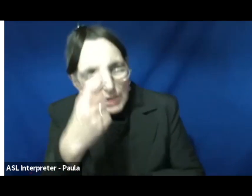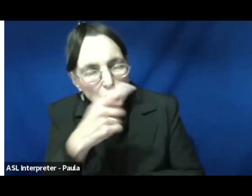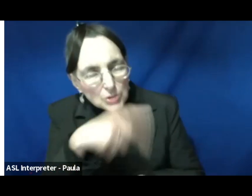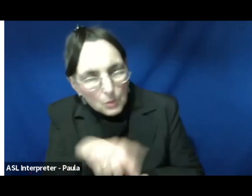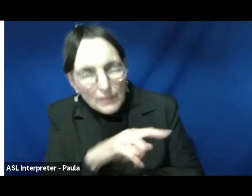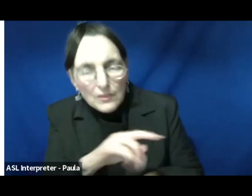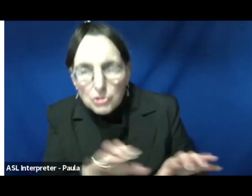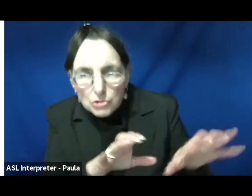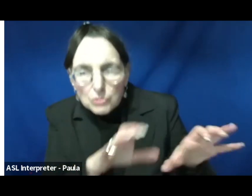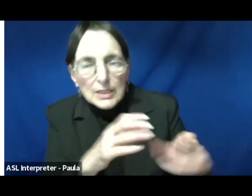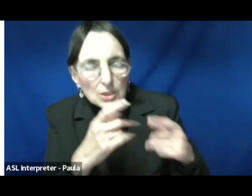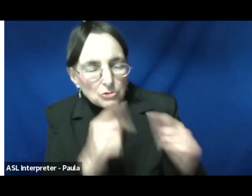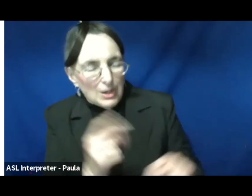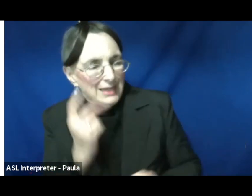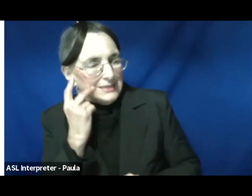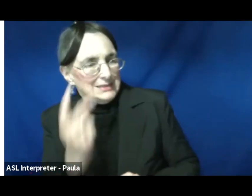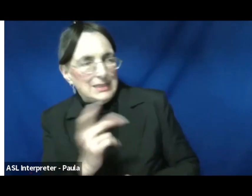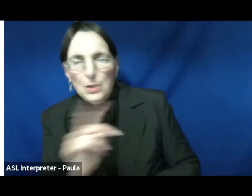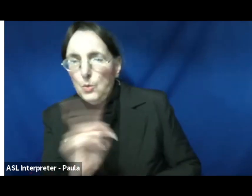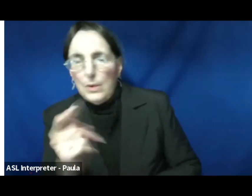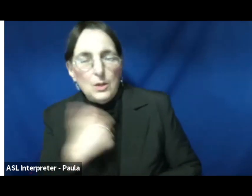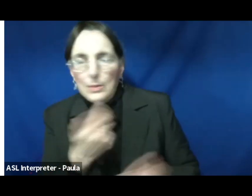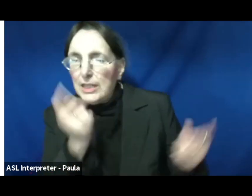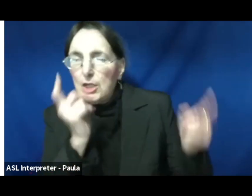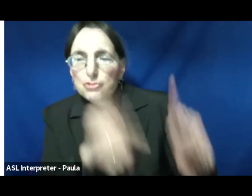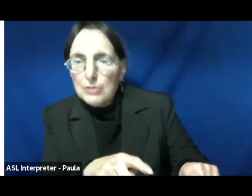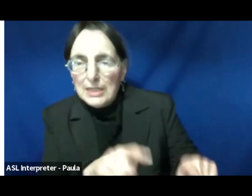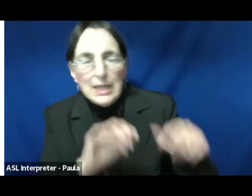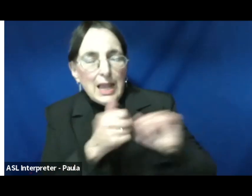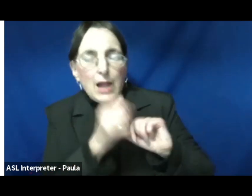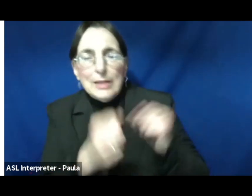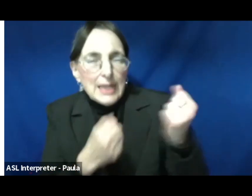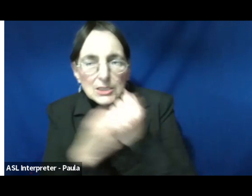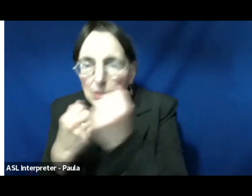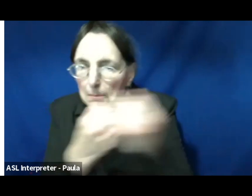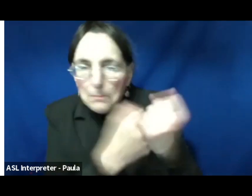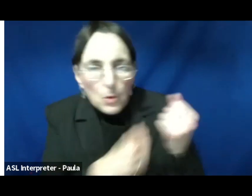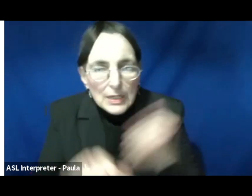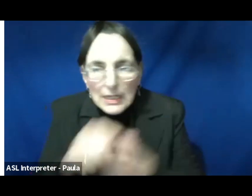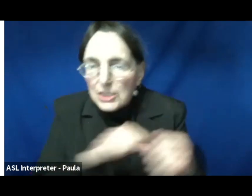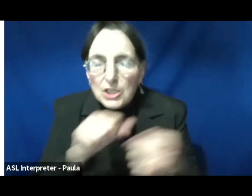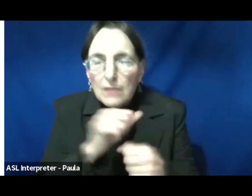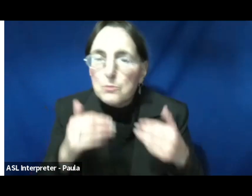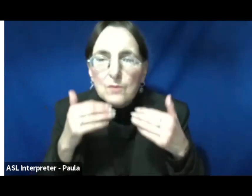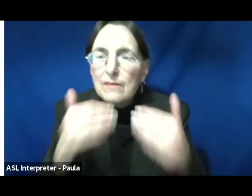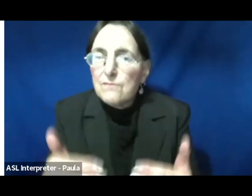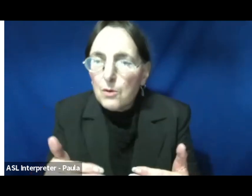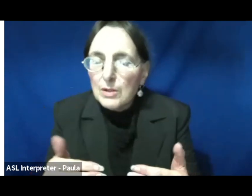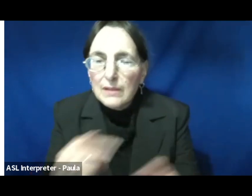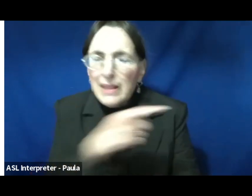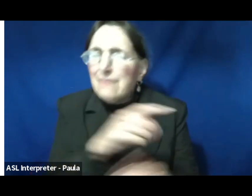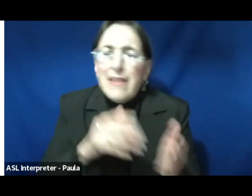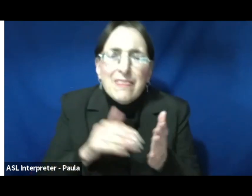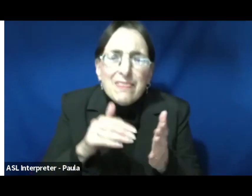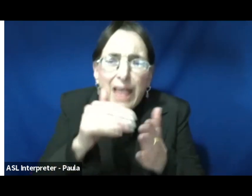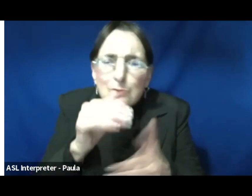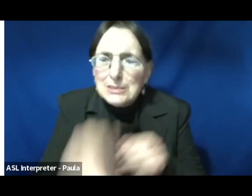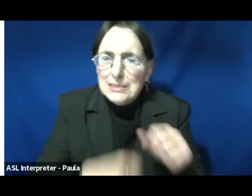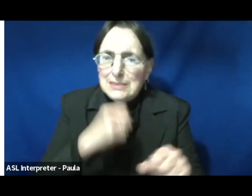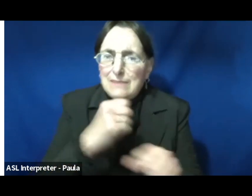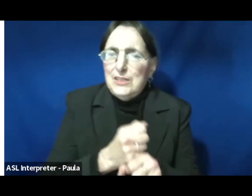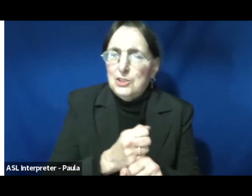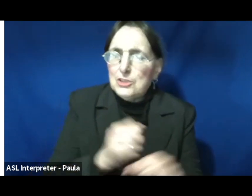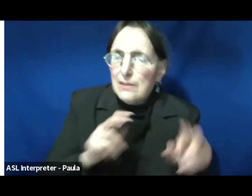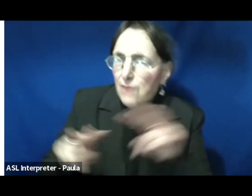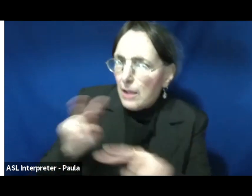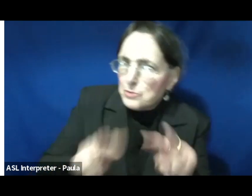and try to see where we agree, how we can support each other moving forward, because they have thousands of years of observation.